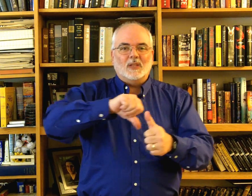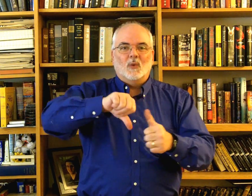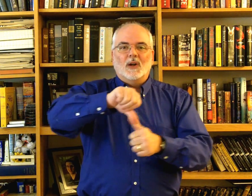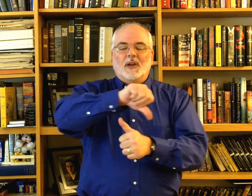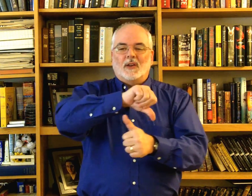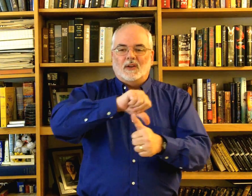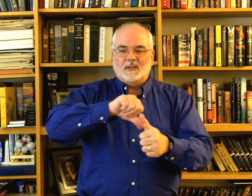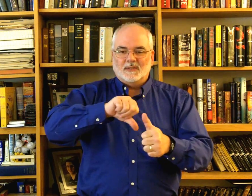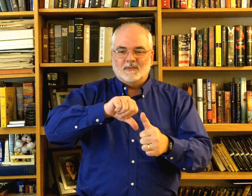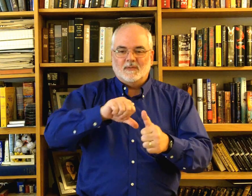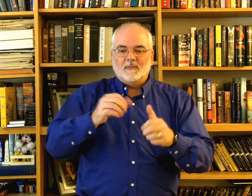one another.